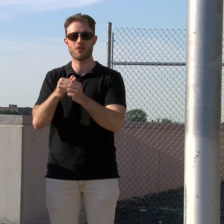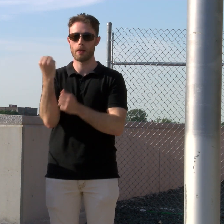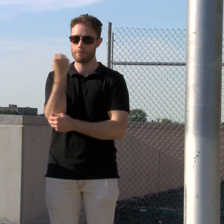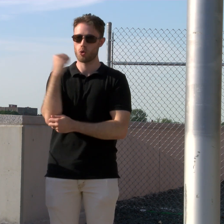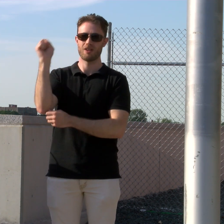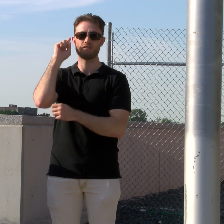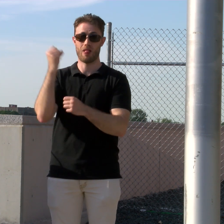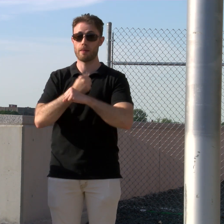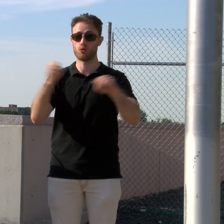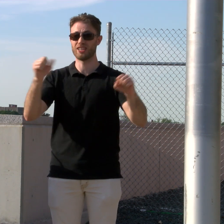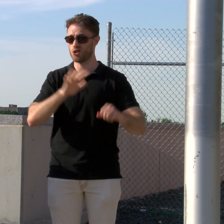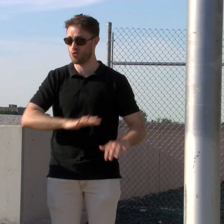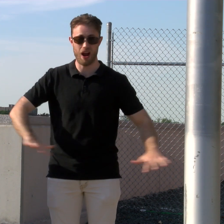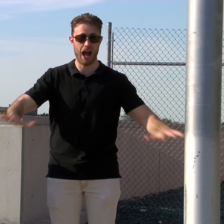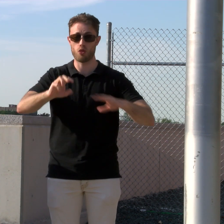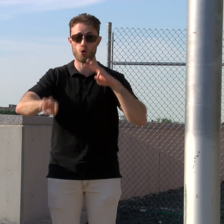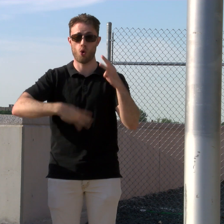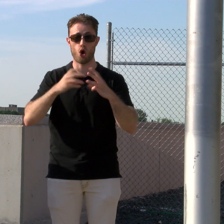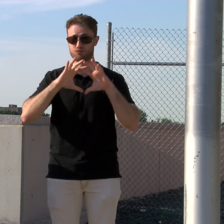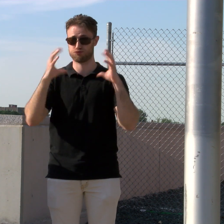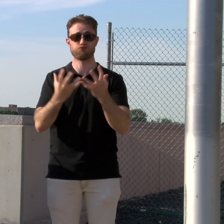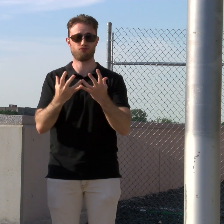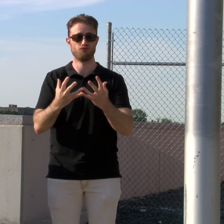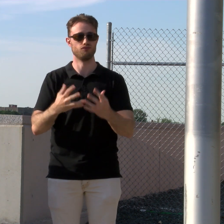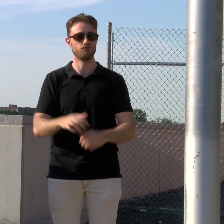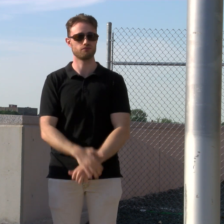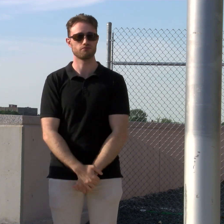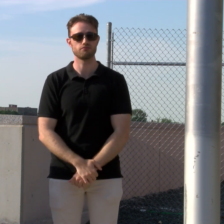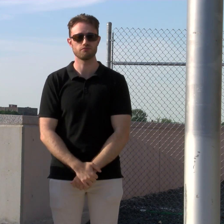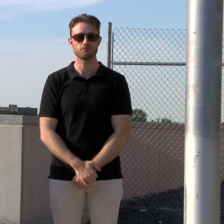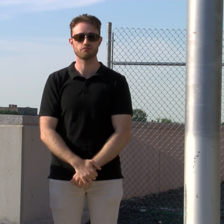for liberation around the world.